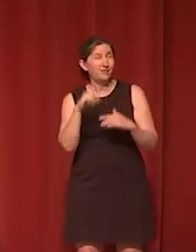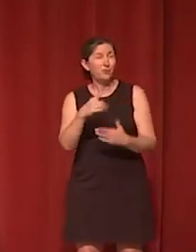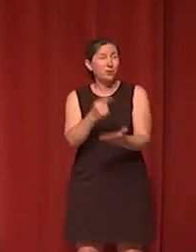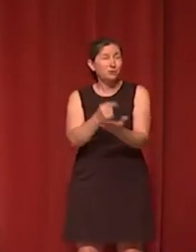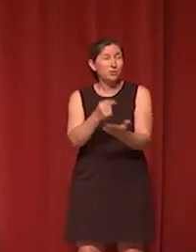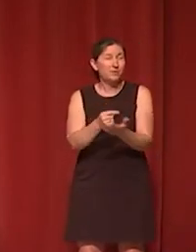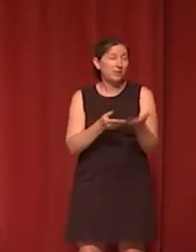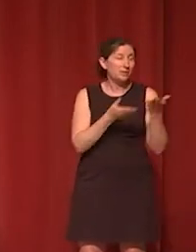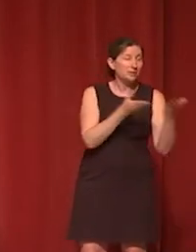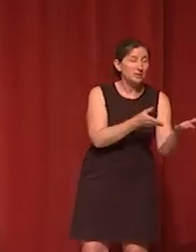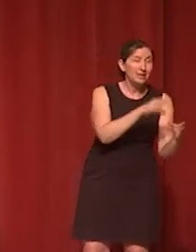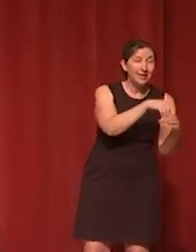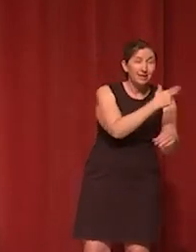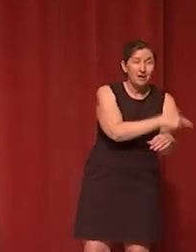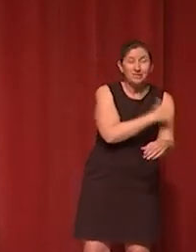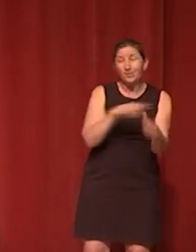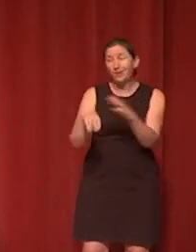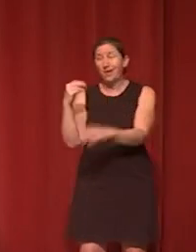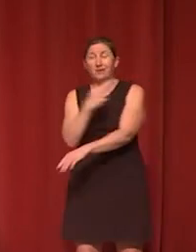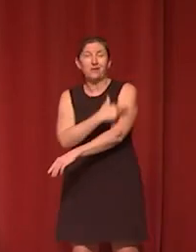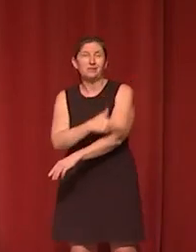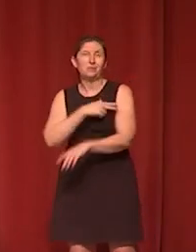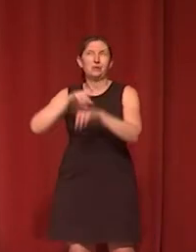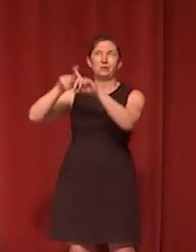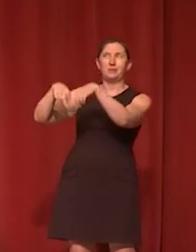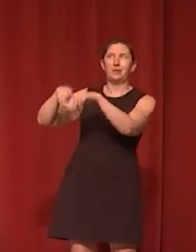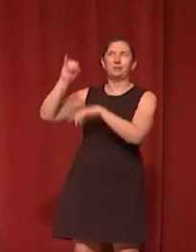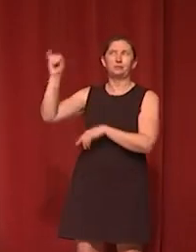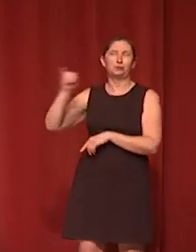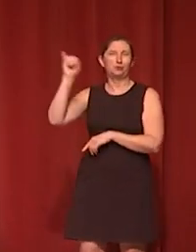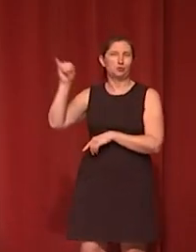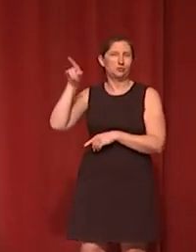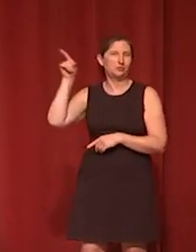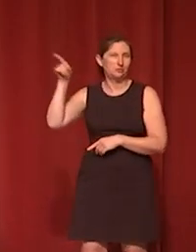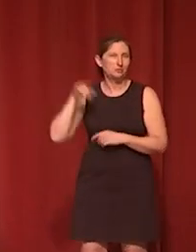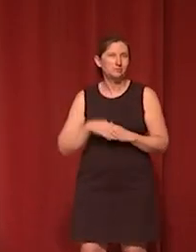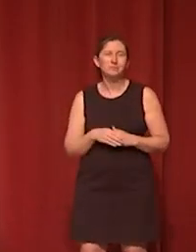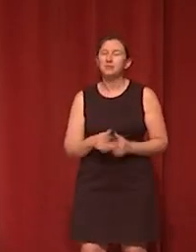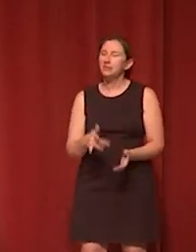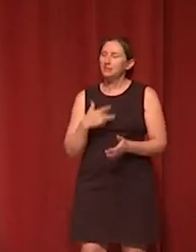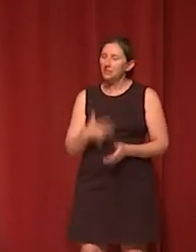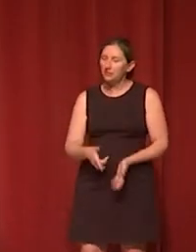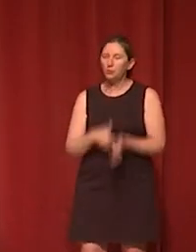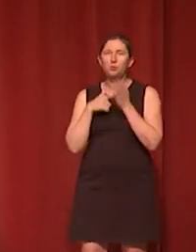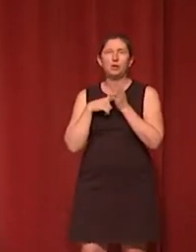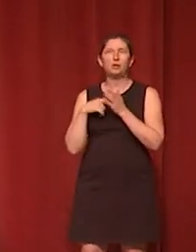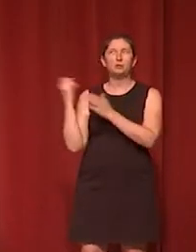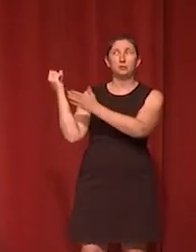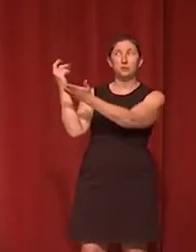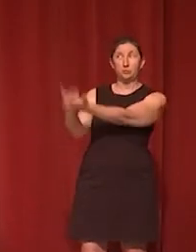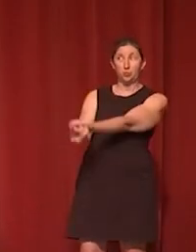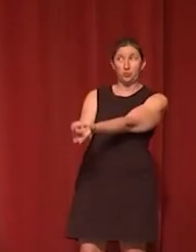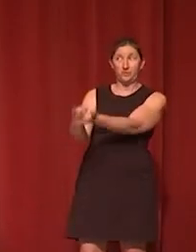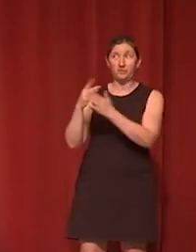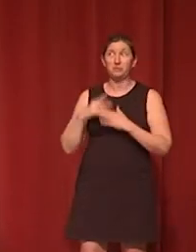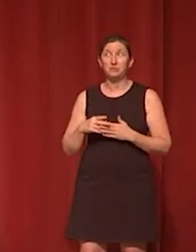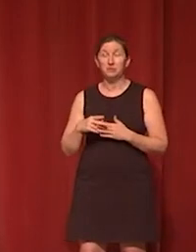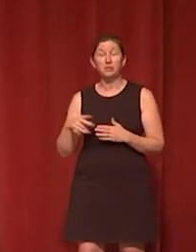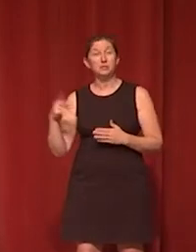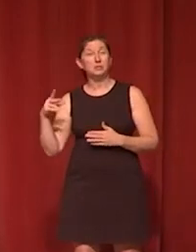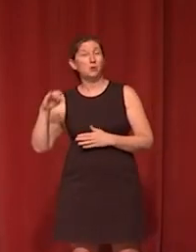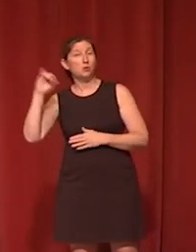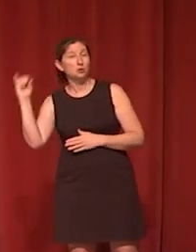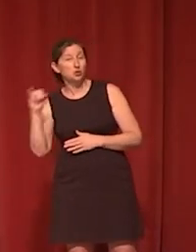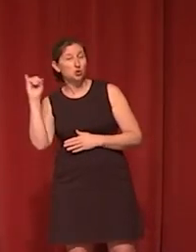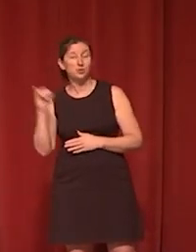patient that goes to a physician office. Many times, they'll have to take steps to get those approvals and make sure that therapy is available in the outpatient setting.